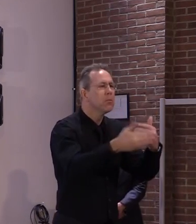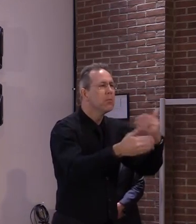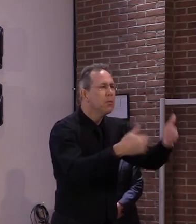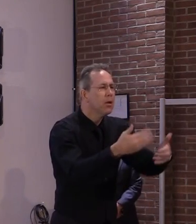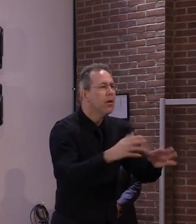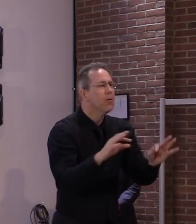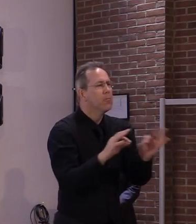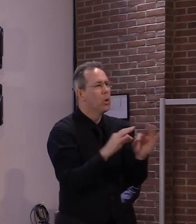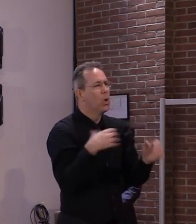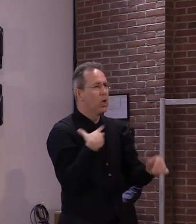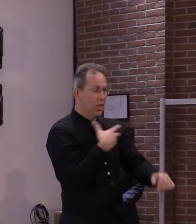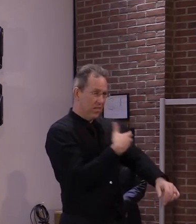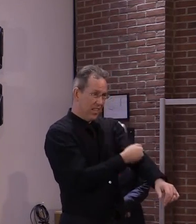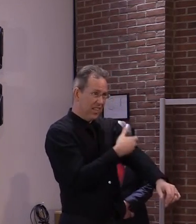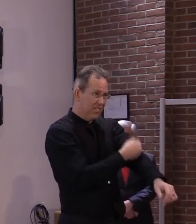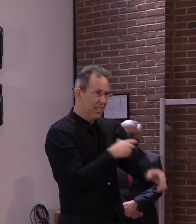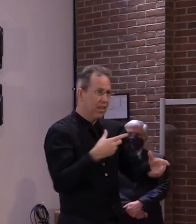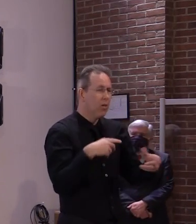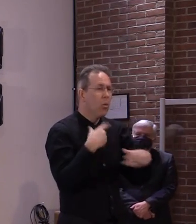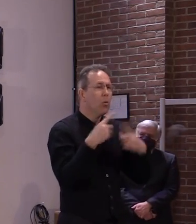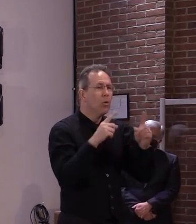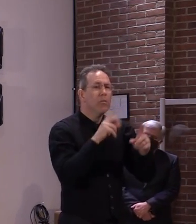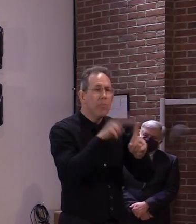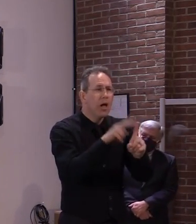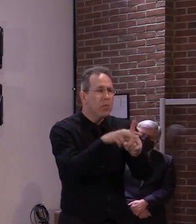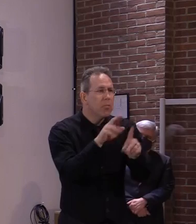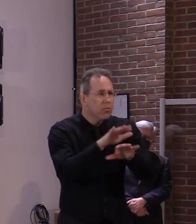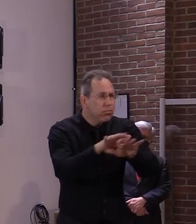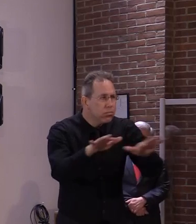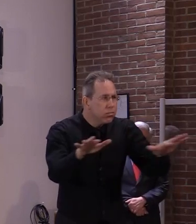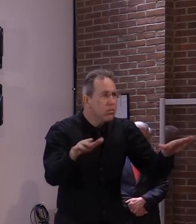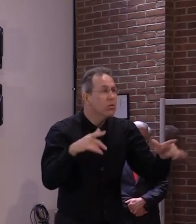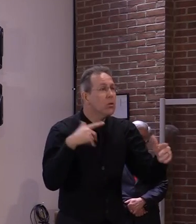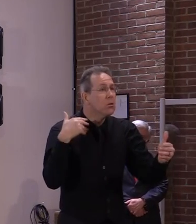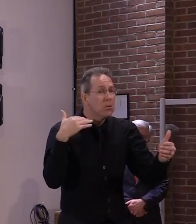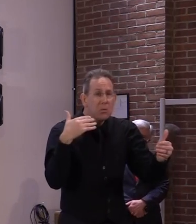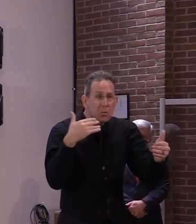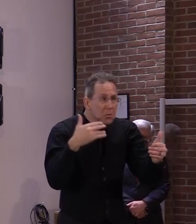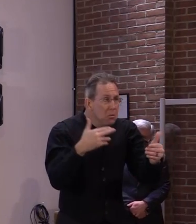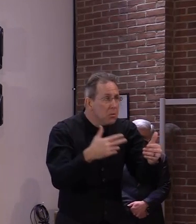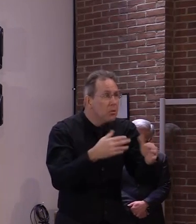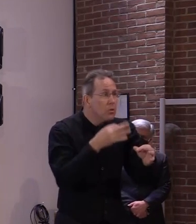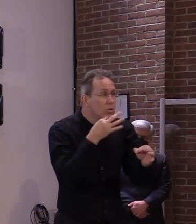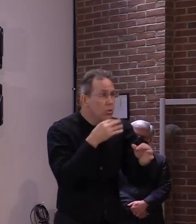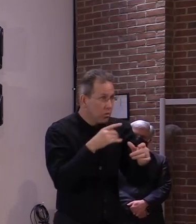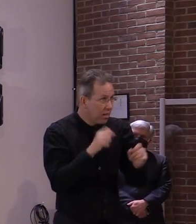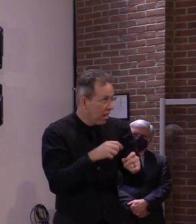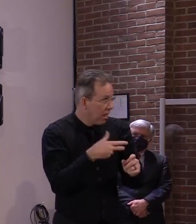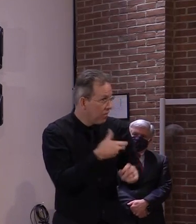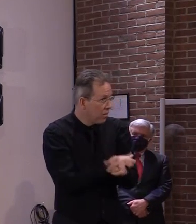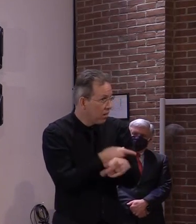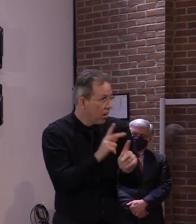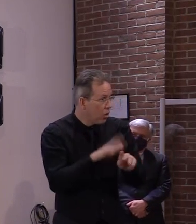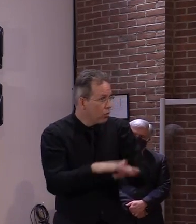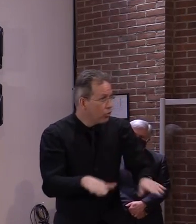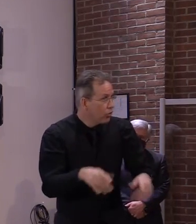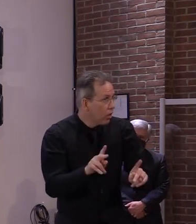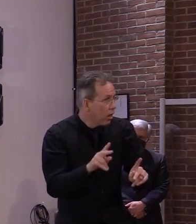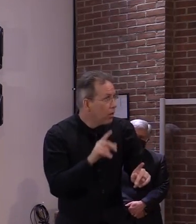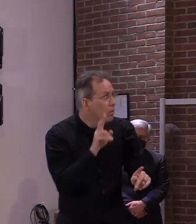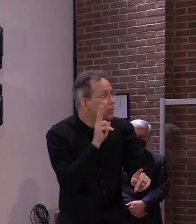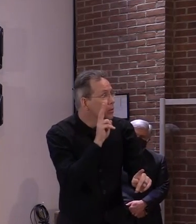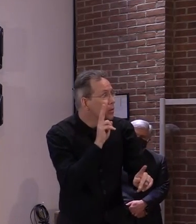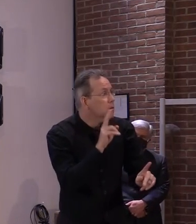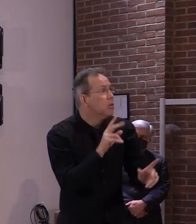and trials about kids, or at least maybe not lump all kids, but decreasing the age